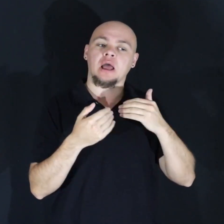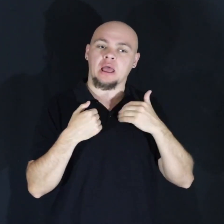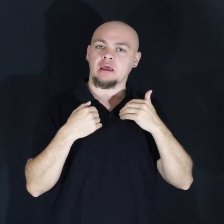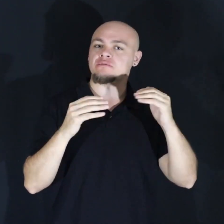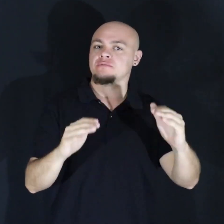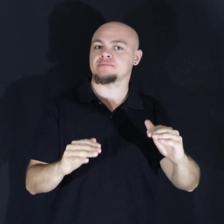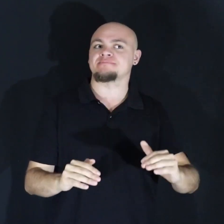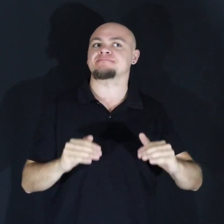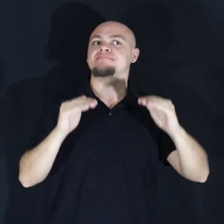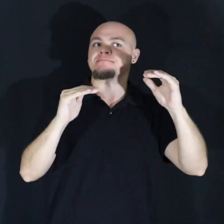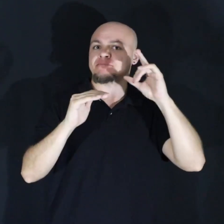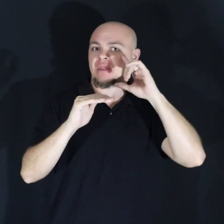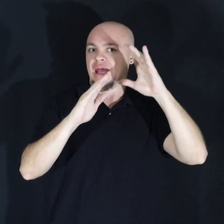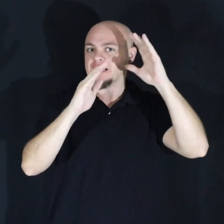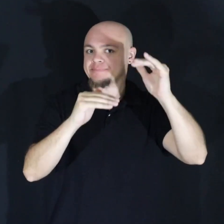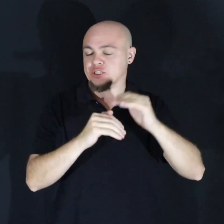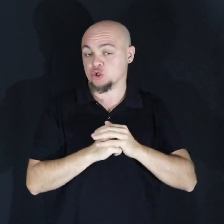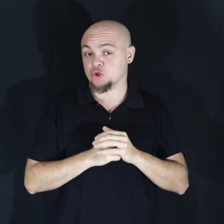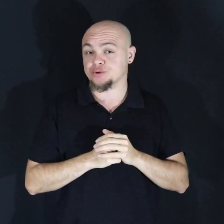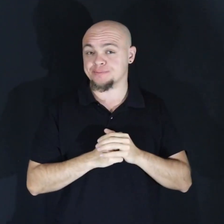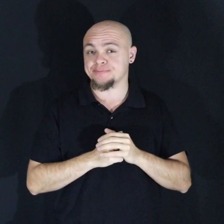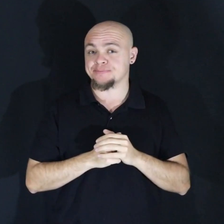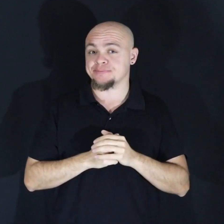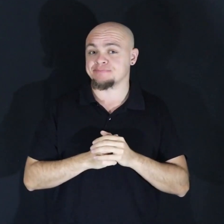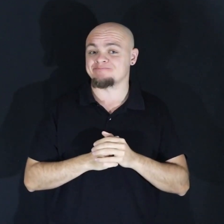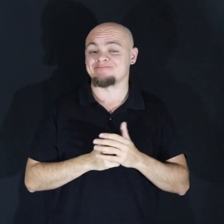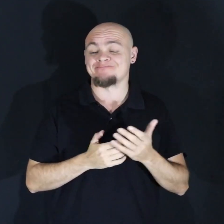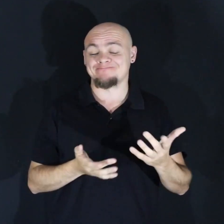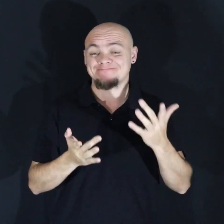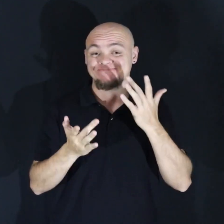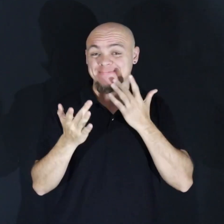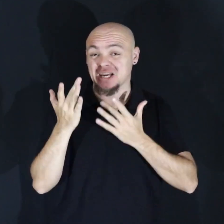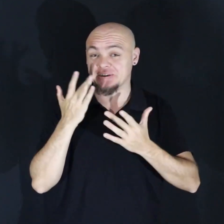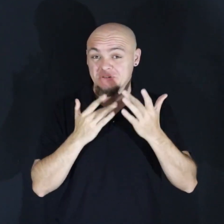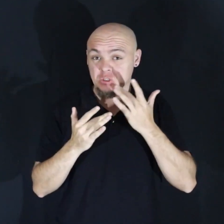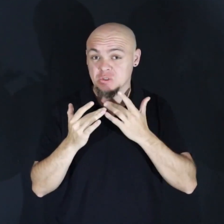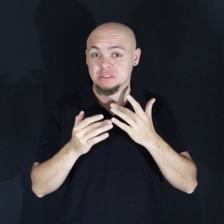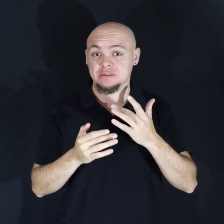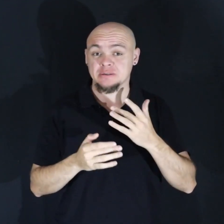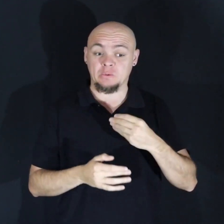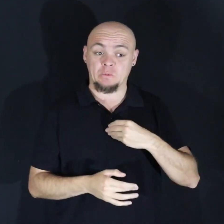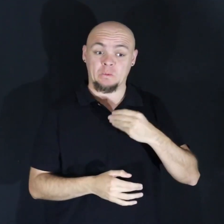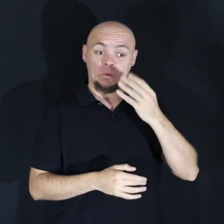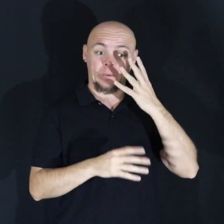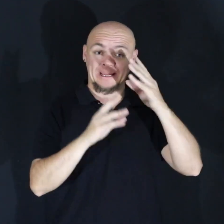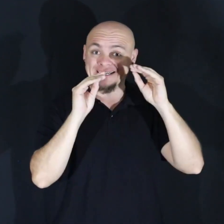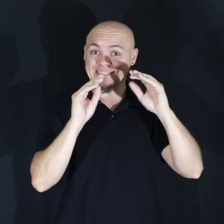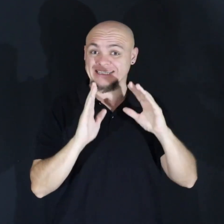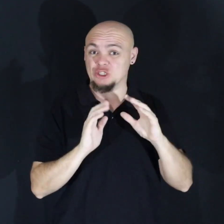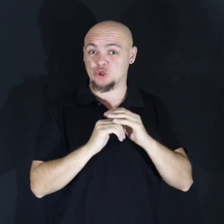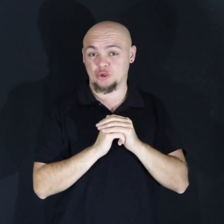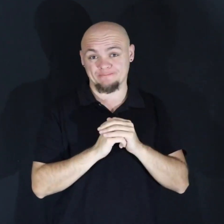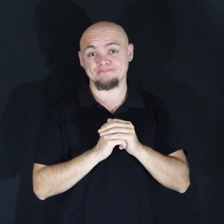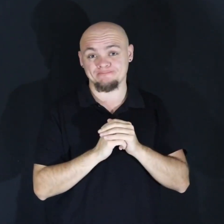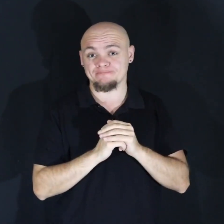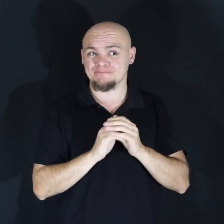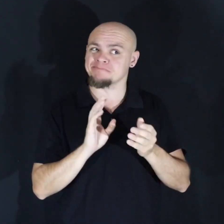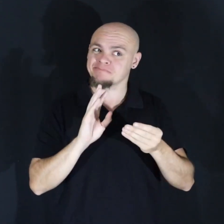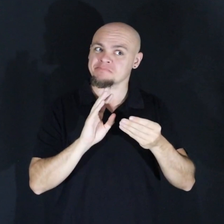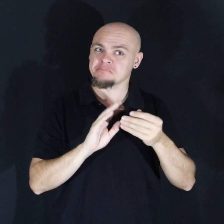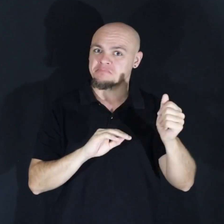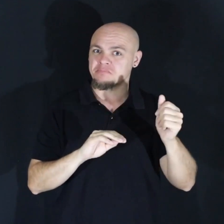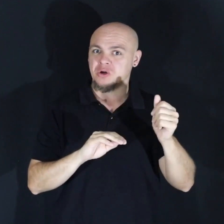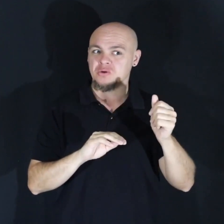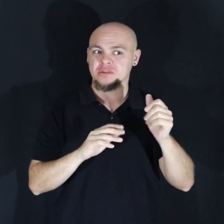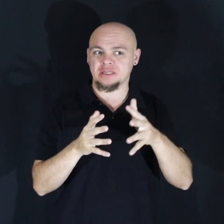higher expectation. And unfortunately, white teachers, which is what is mostly comprised